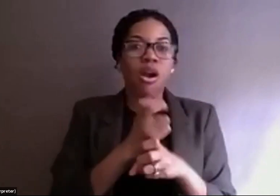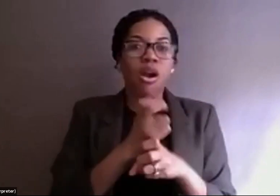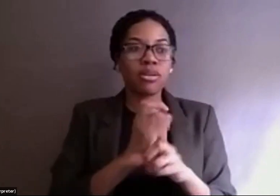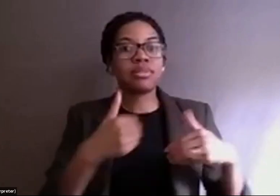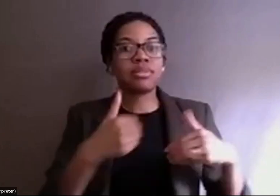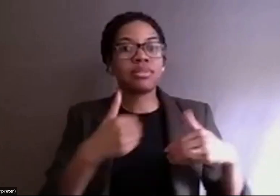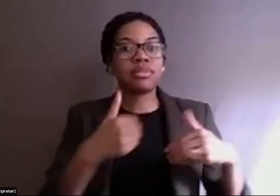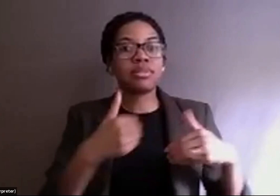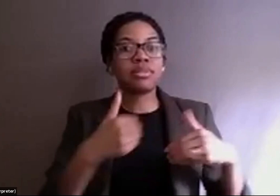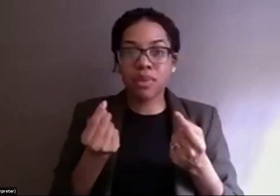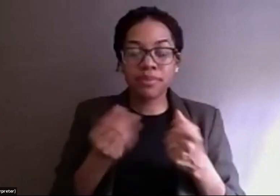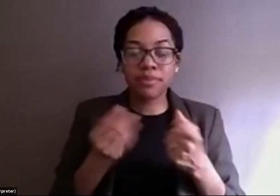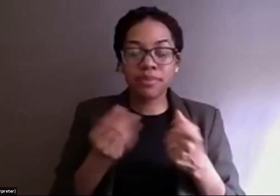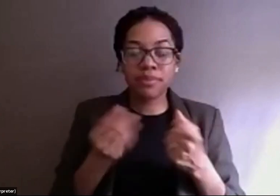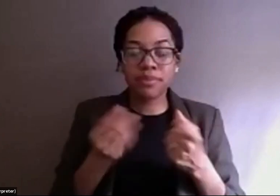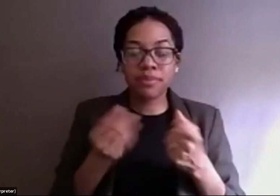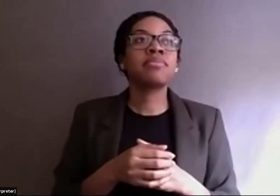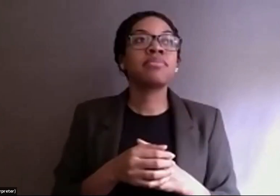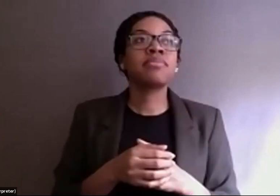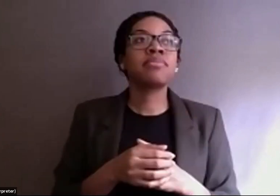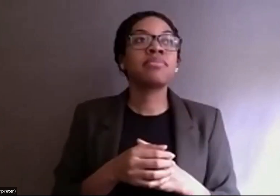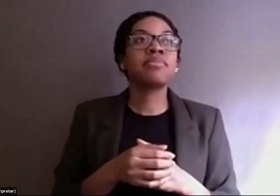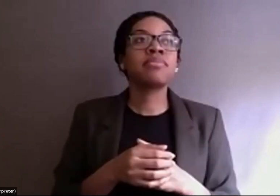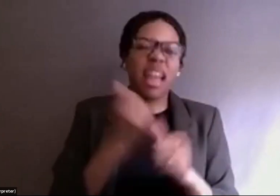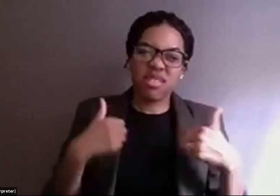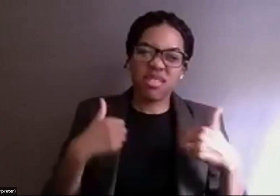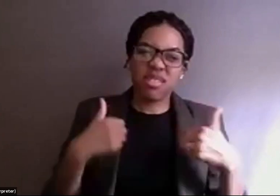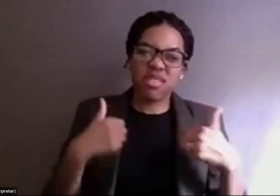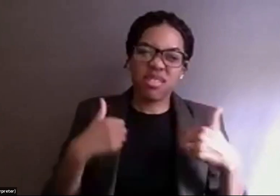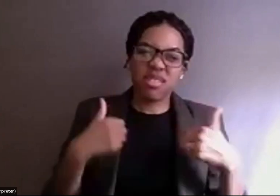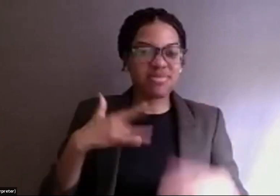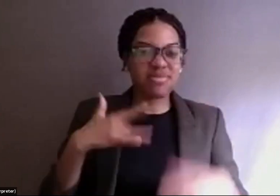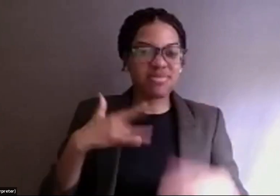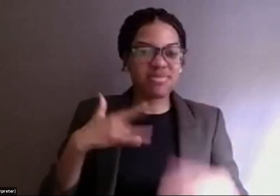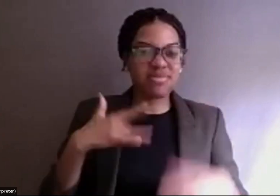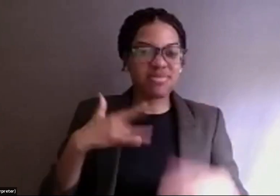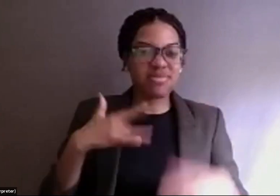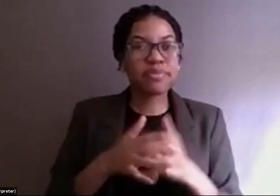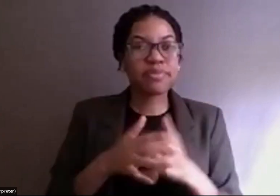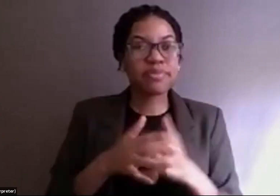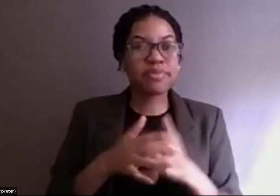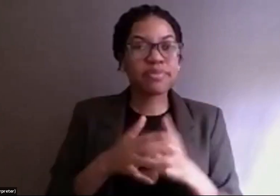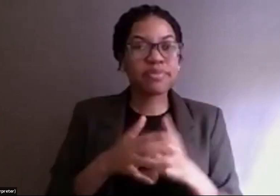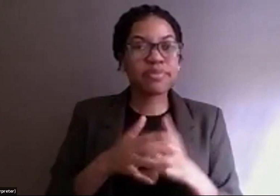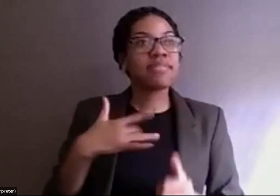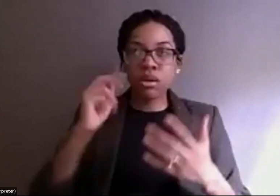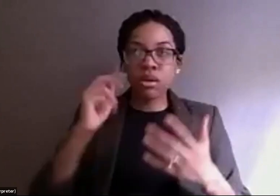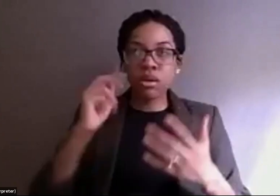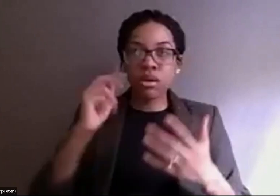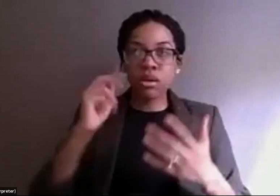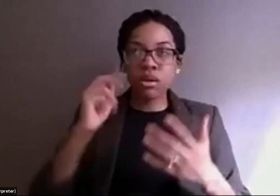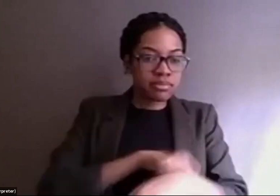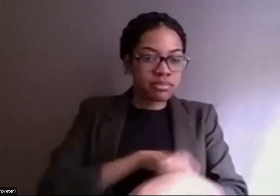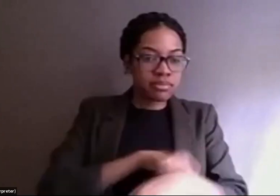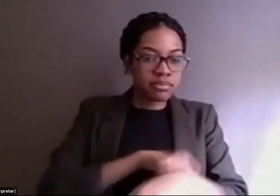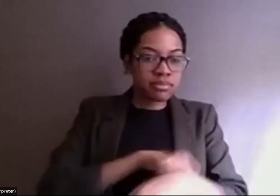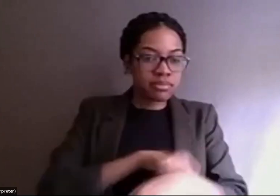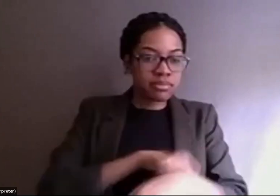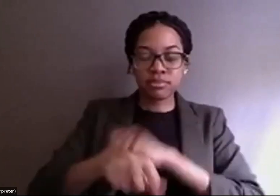because we felt, and every young person feels, that because if I put my energy and if I put my time and if